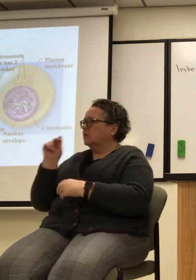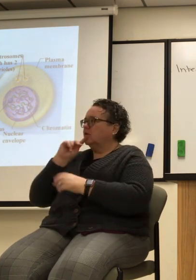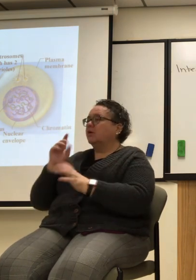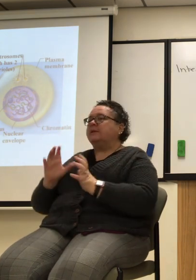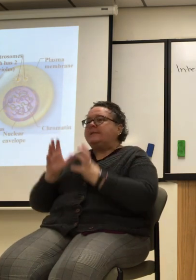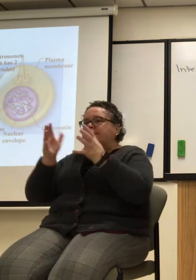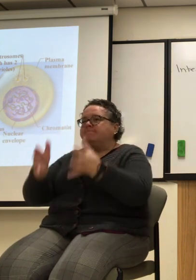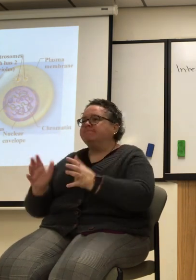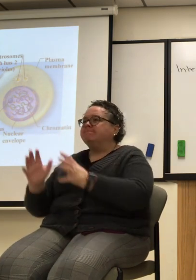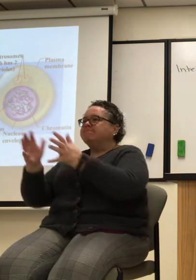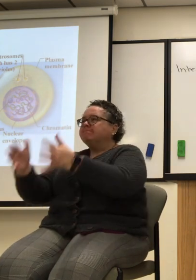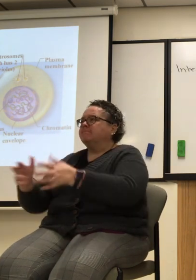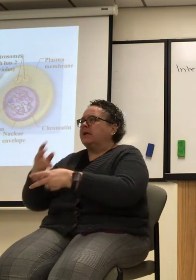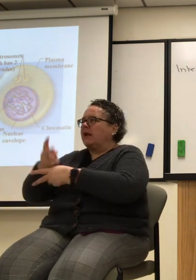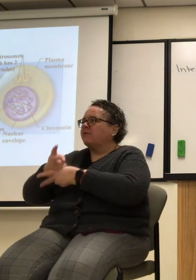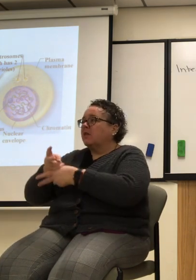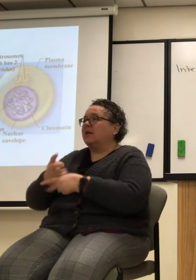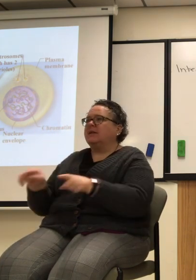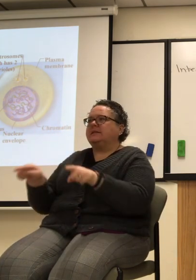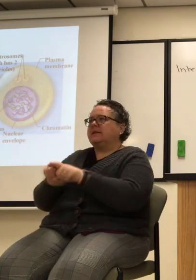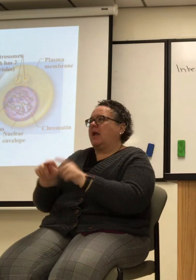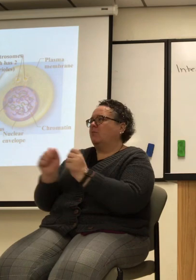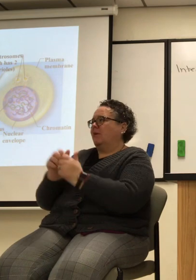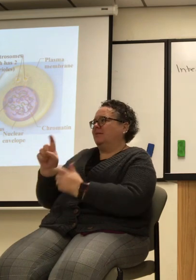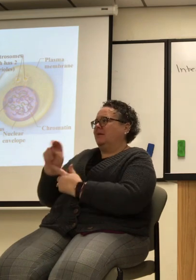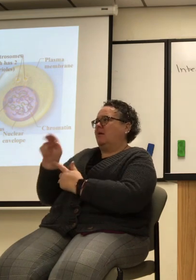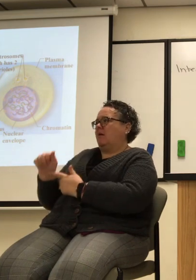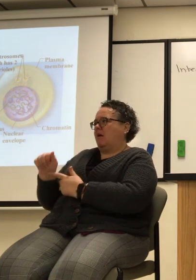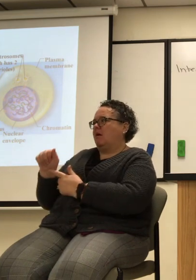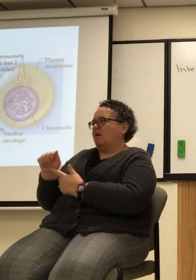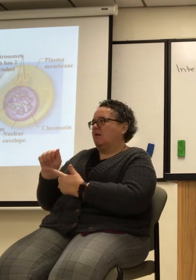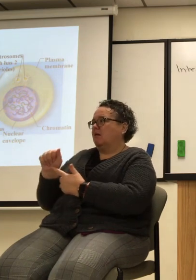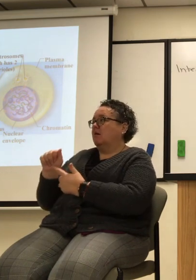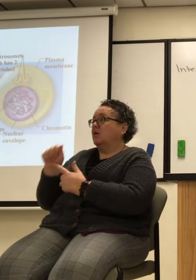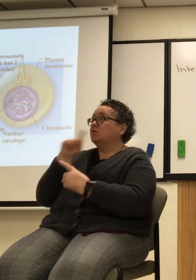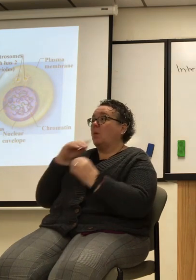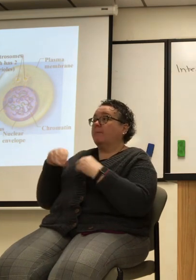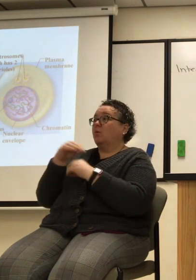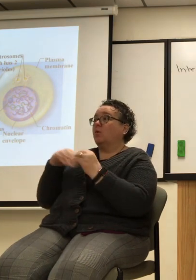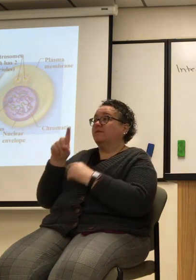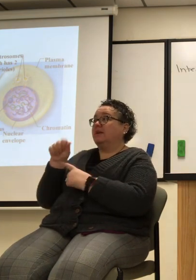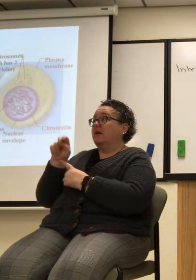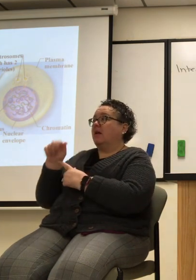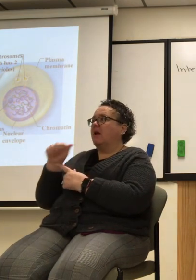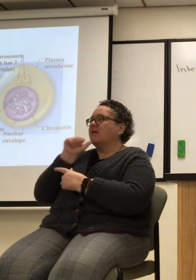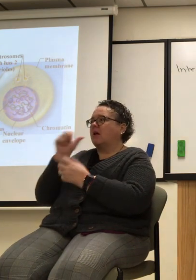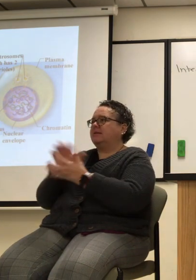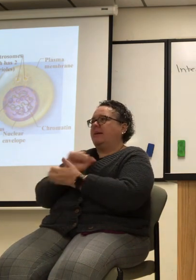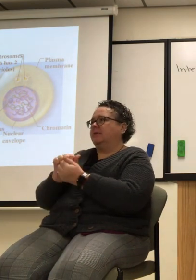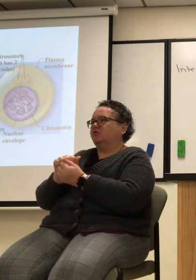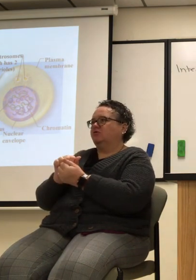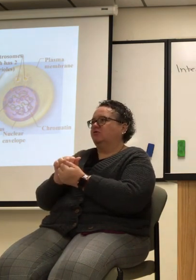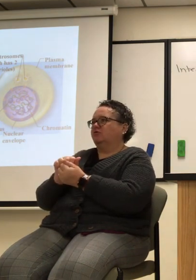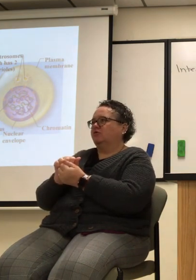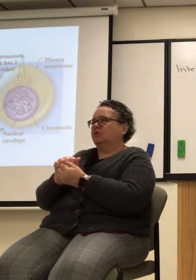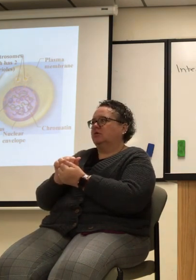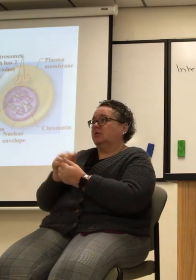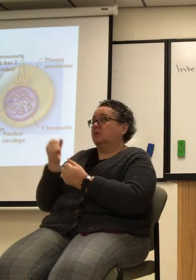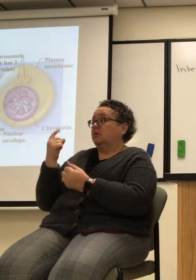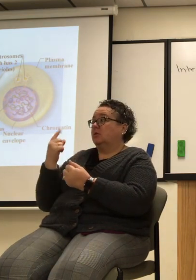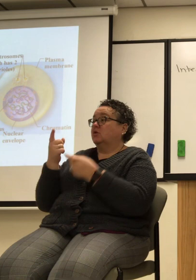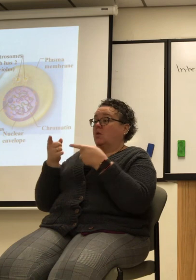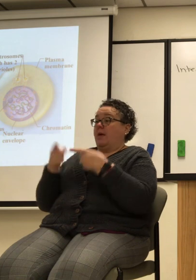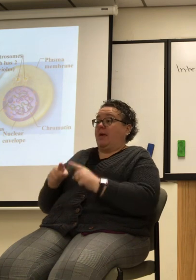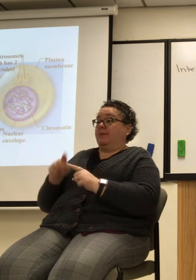DNA. You have to package the DNA in a way so when it gets moved around, the DNA is not damaged. So